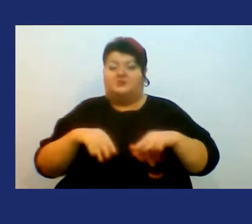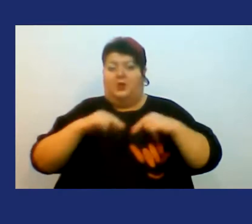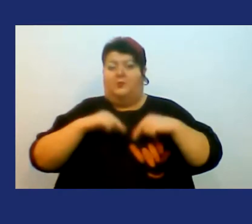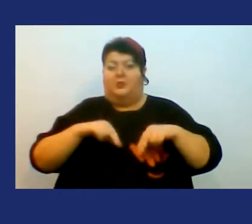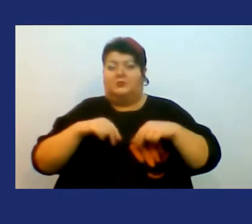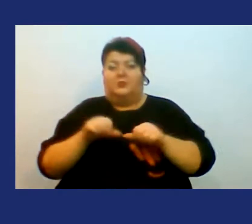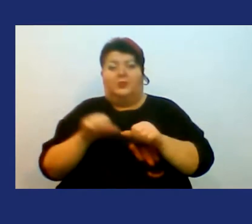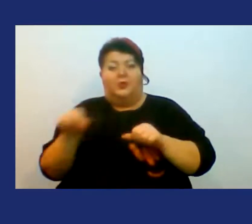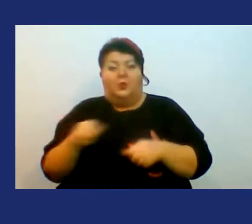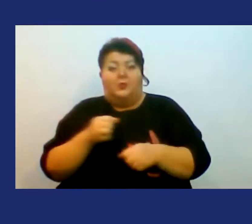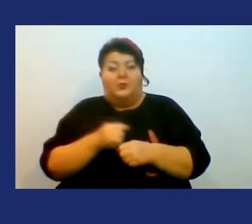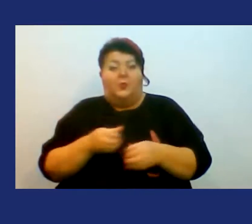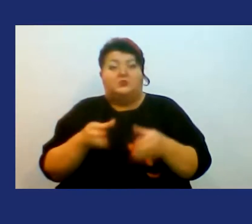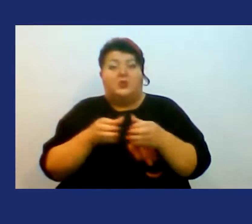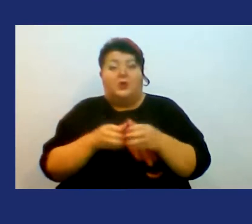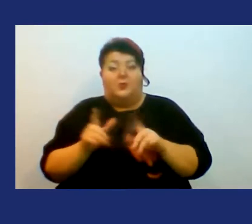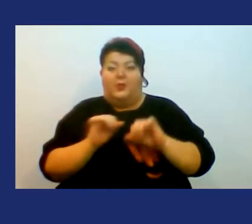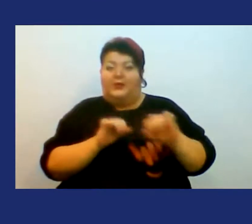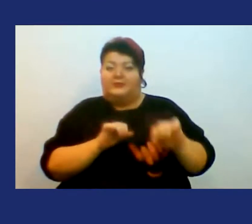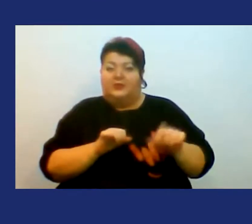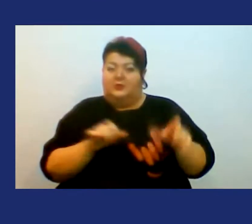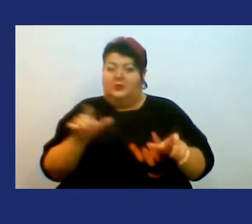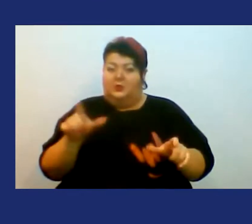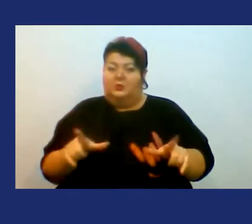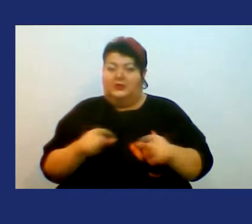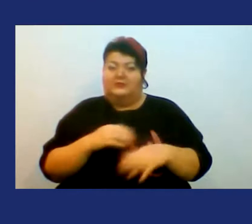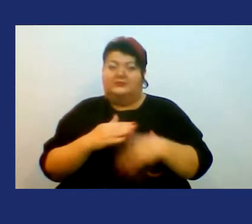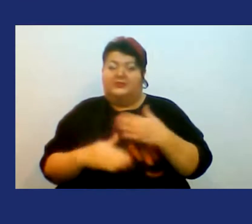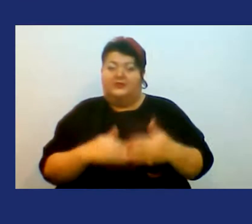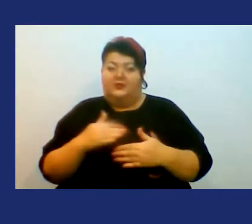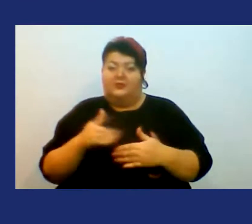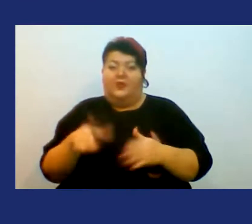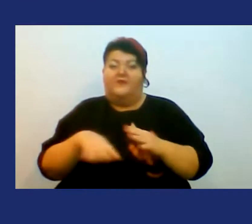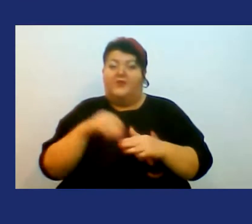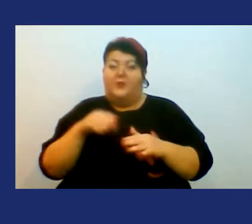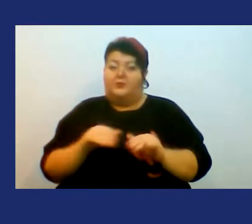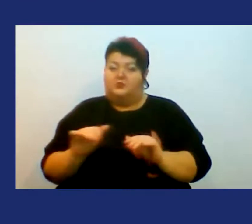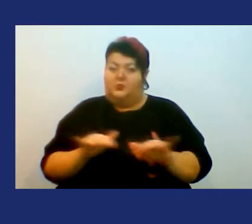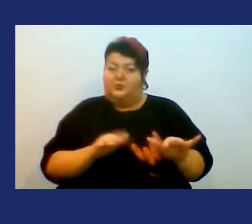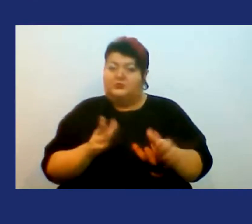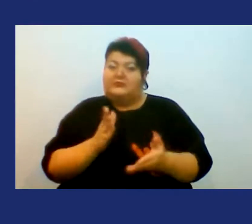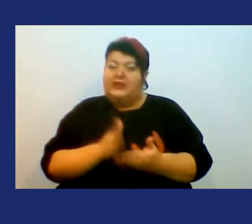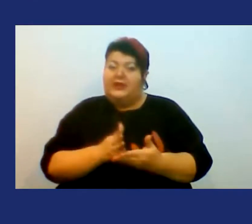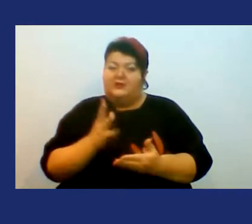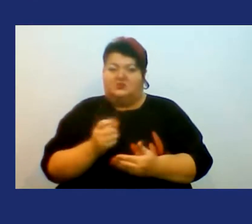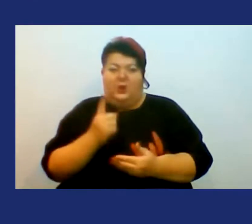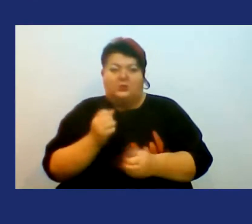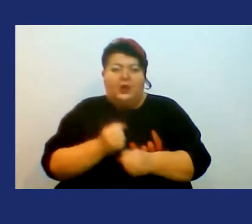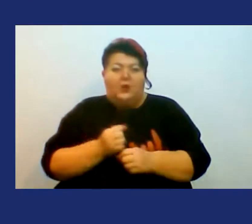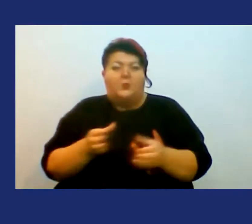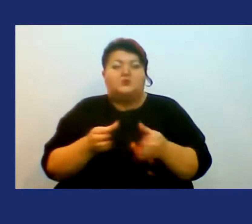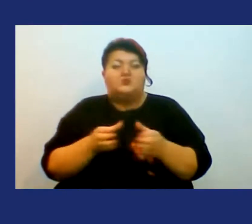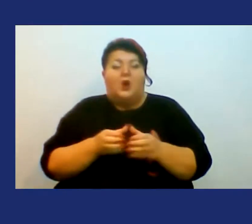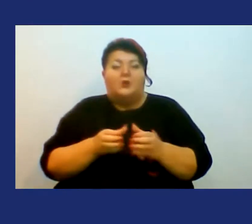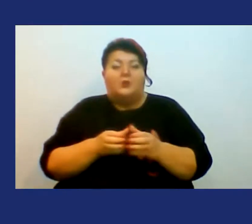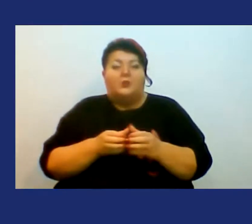CC is working on this already, by the way, that in addition to the working group on the protection of the right to vote for persons with